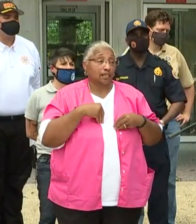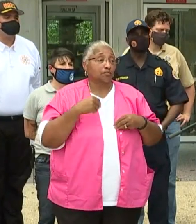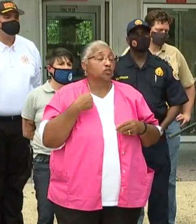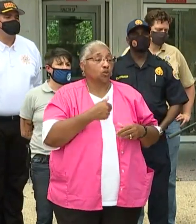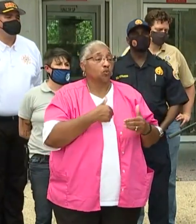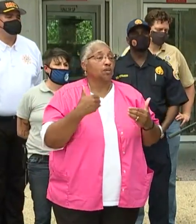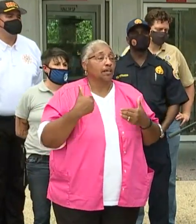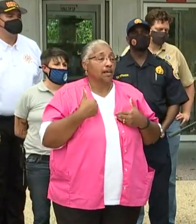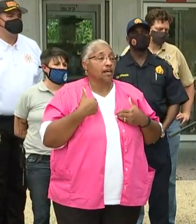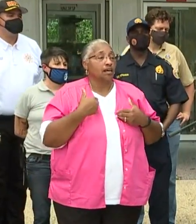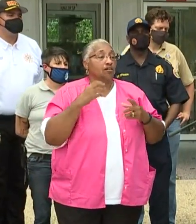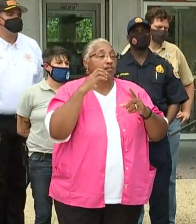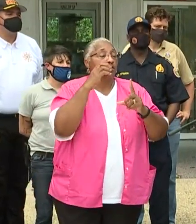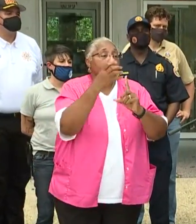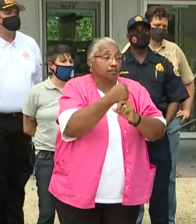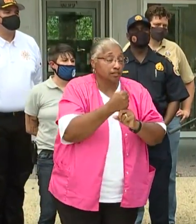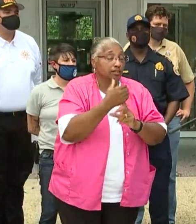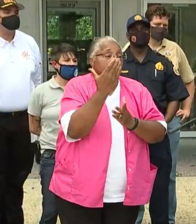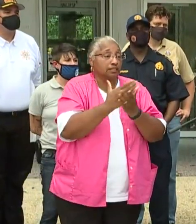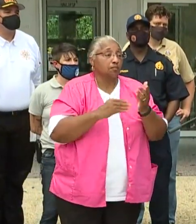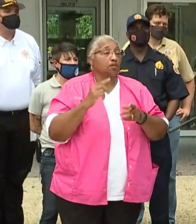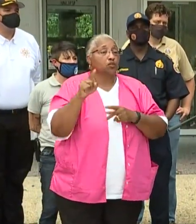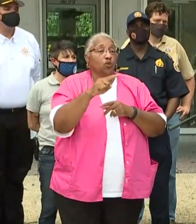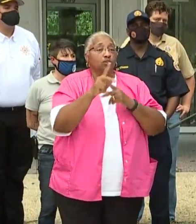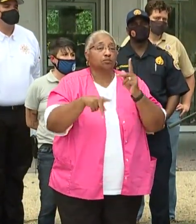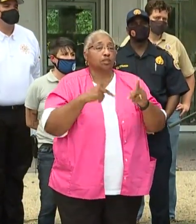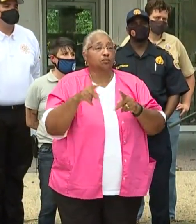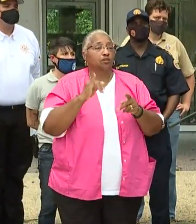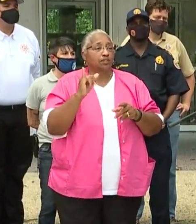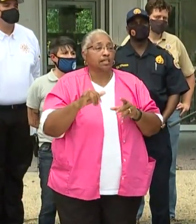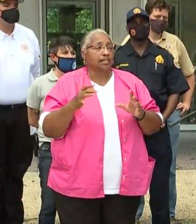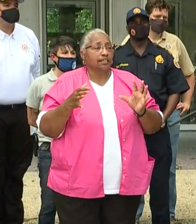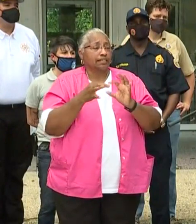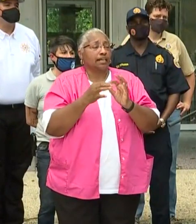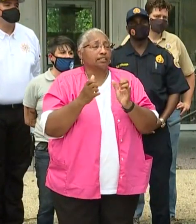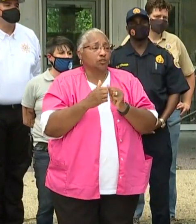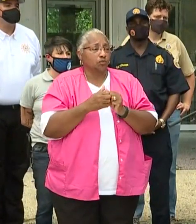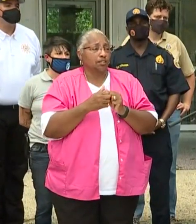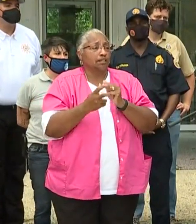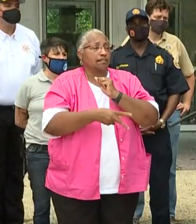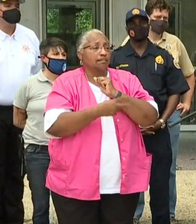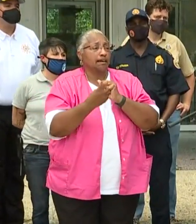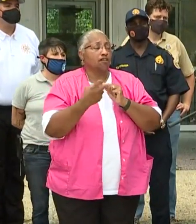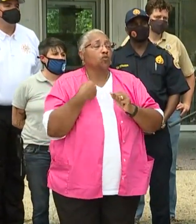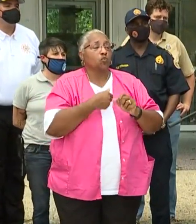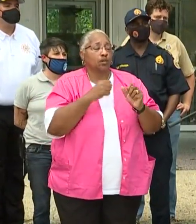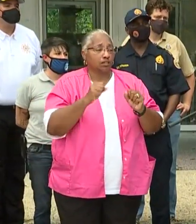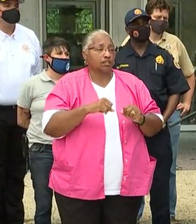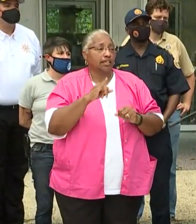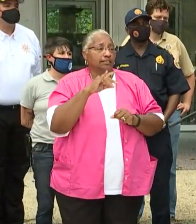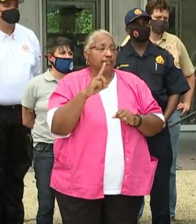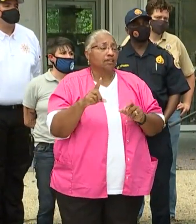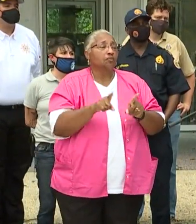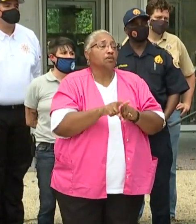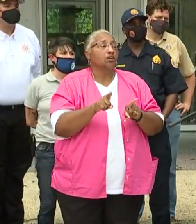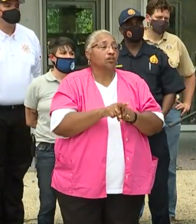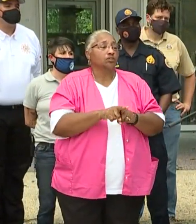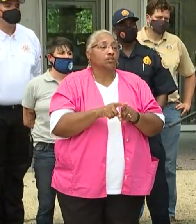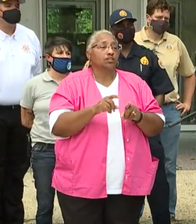have apprehended those individuals associated with the looting that we have been able to identify, but there is